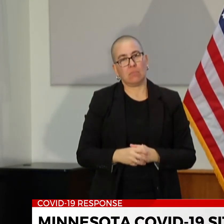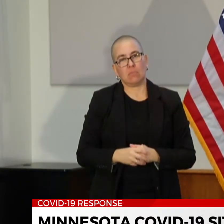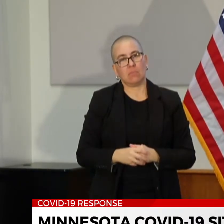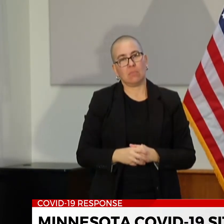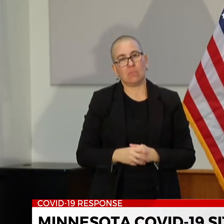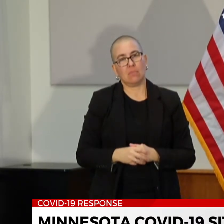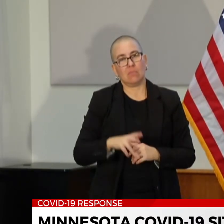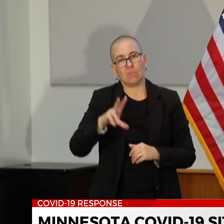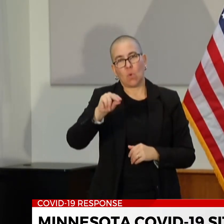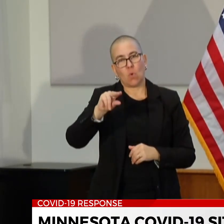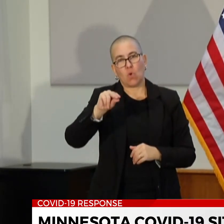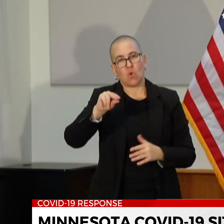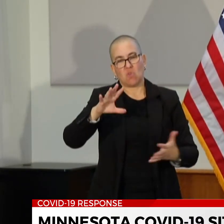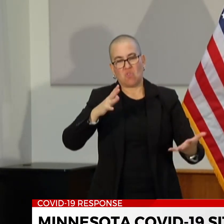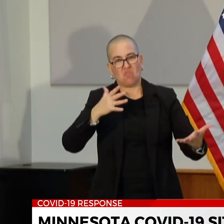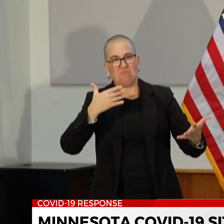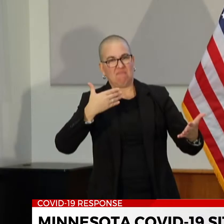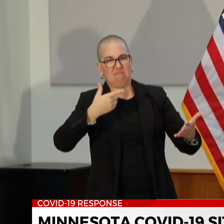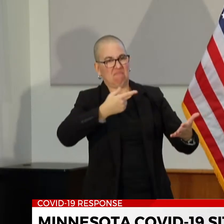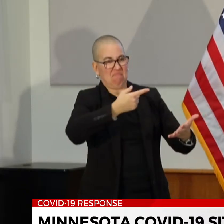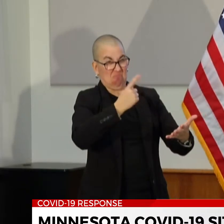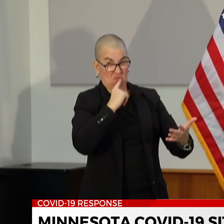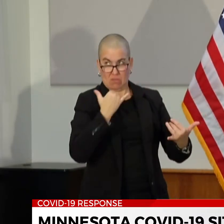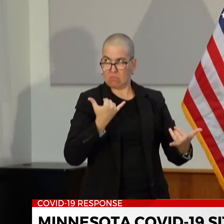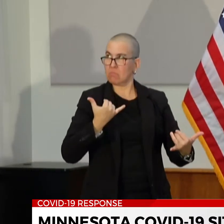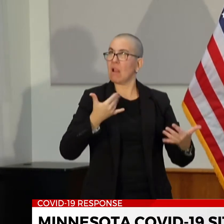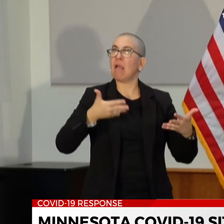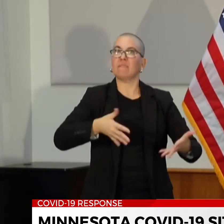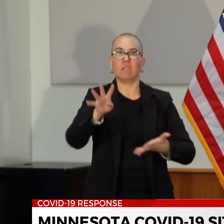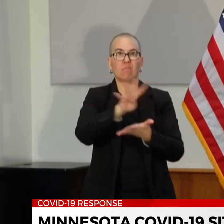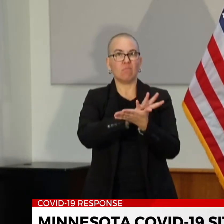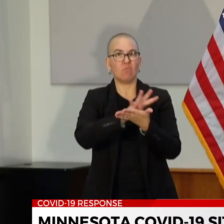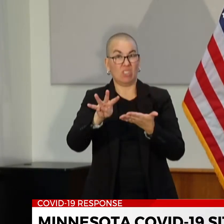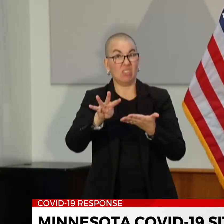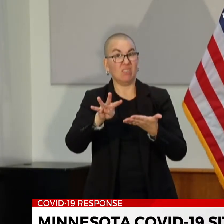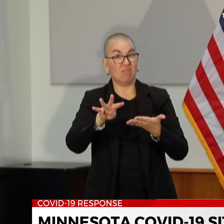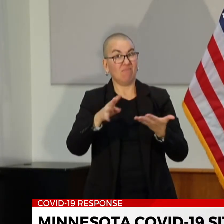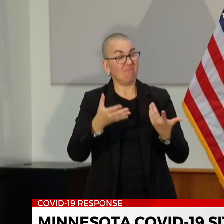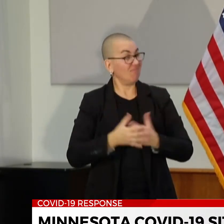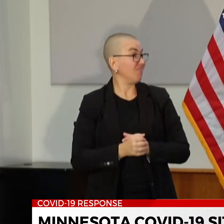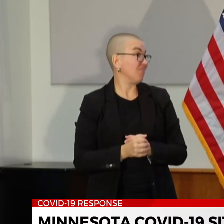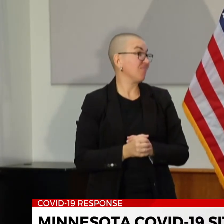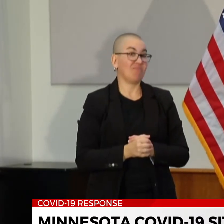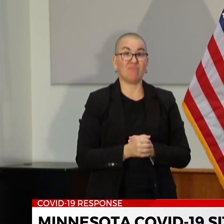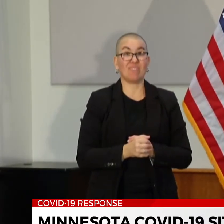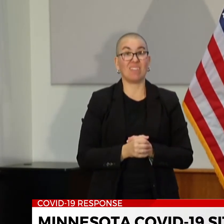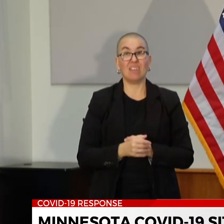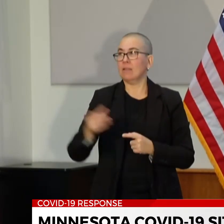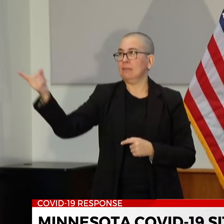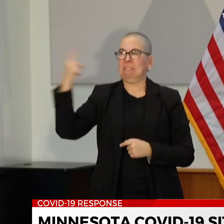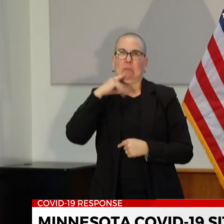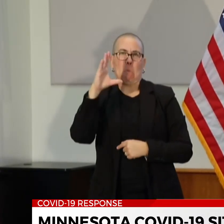next, little less than 4 weeks. All right. All